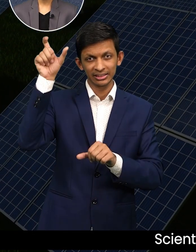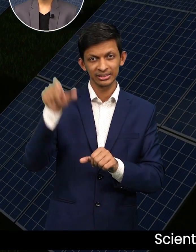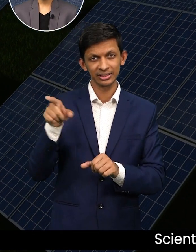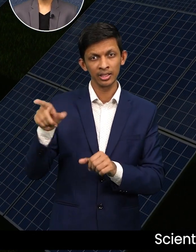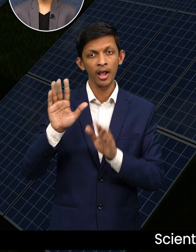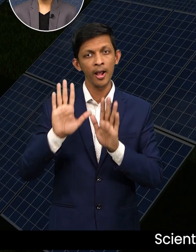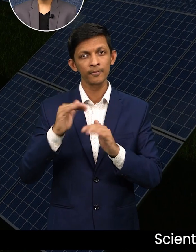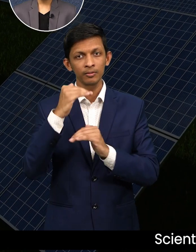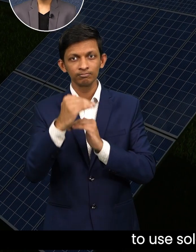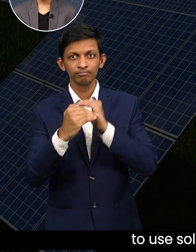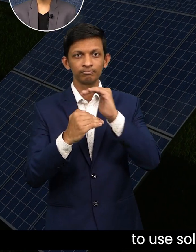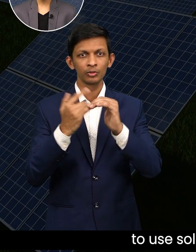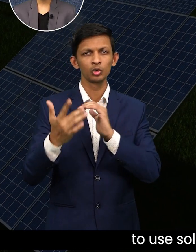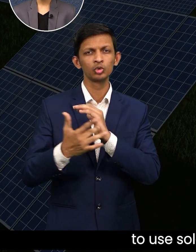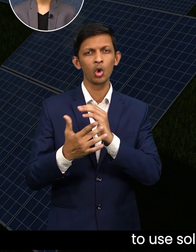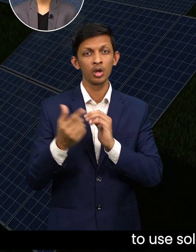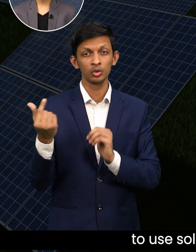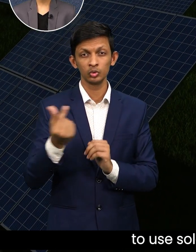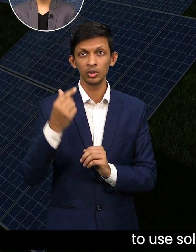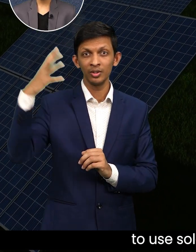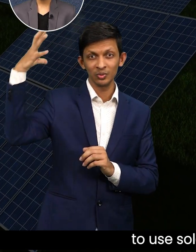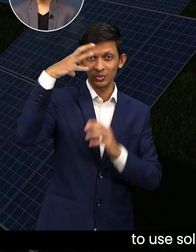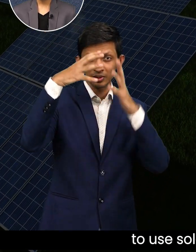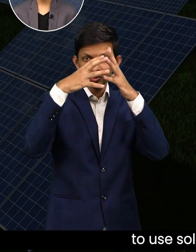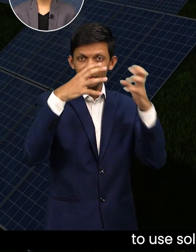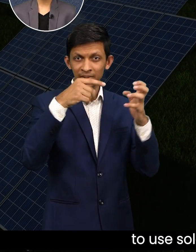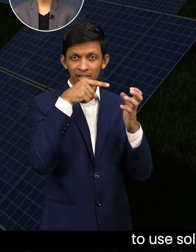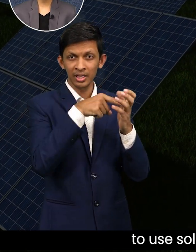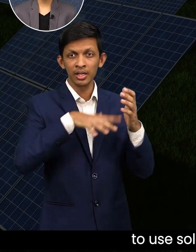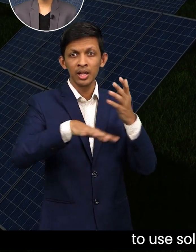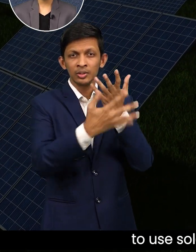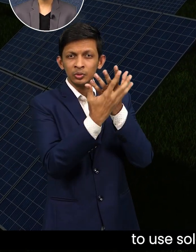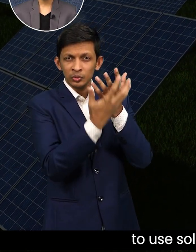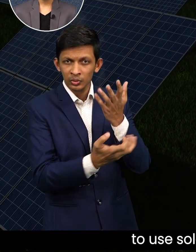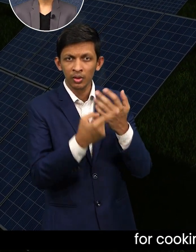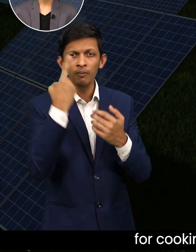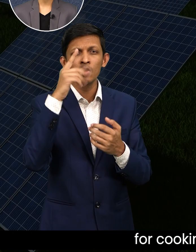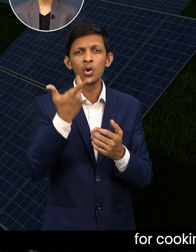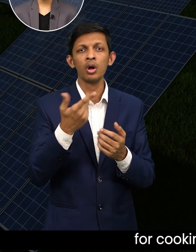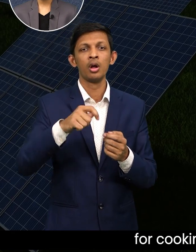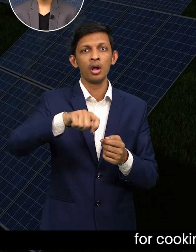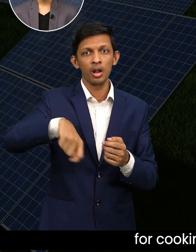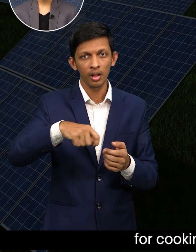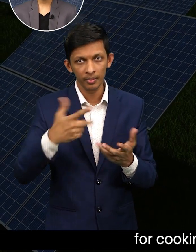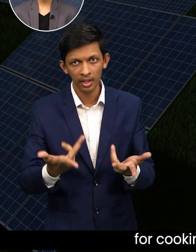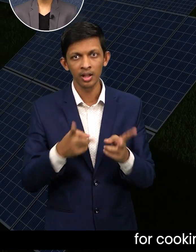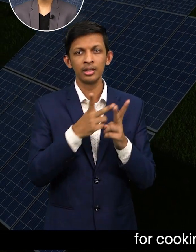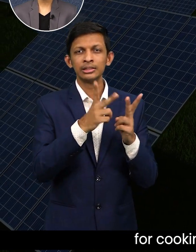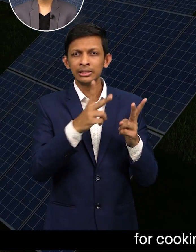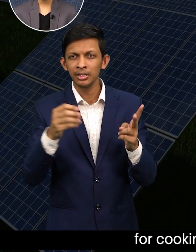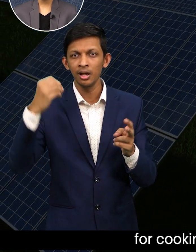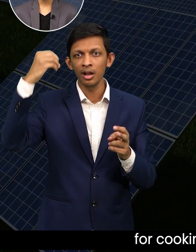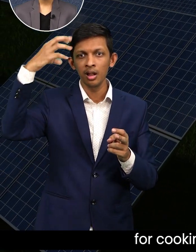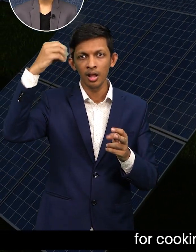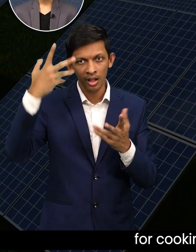Scientists have developed devices to use solar energy as a source of energy for cooking, various